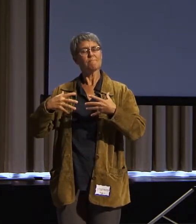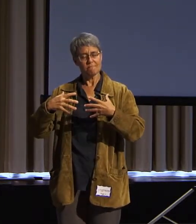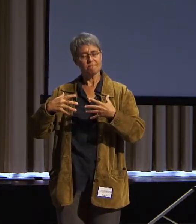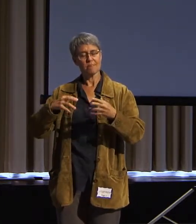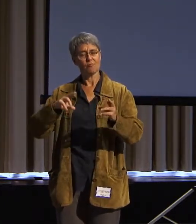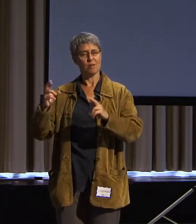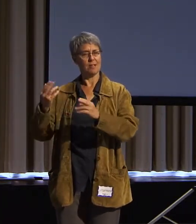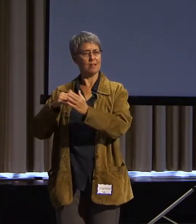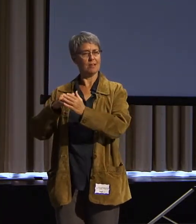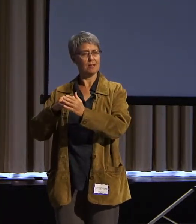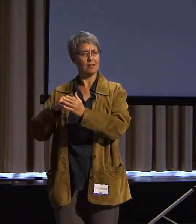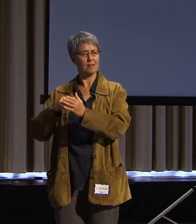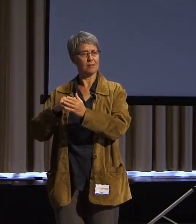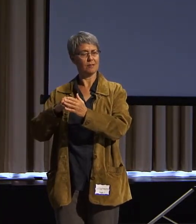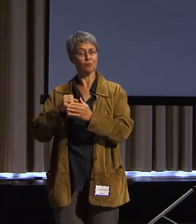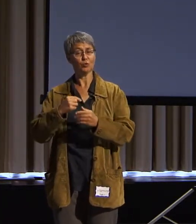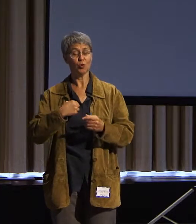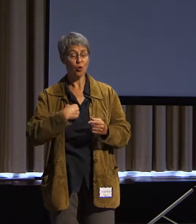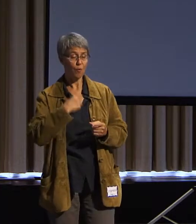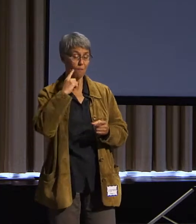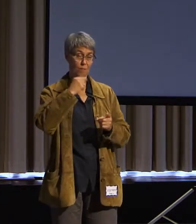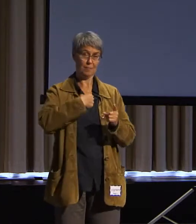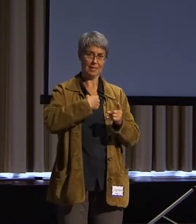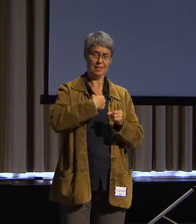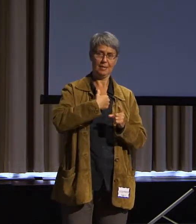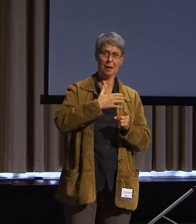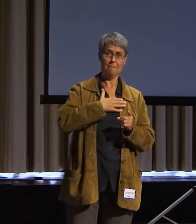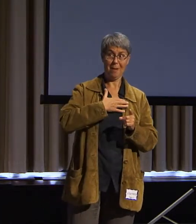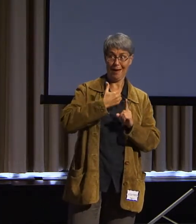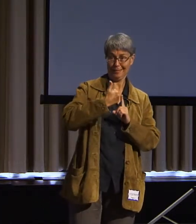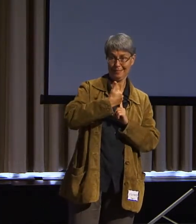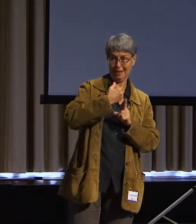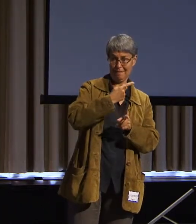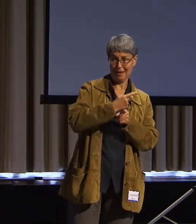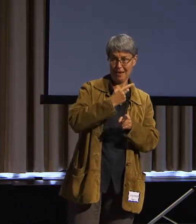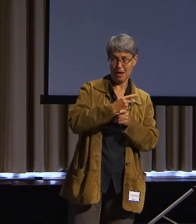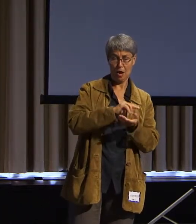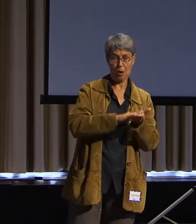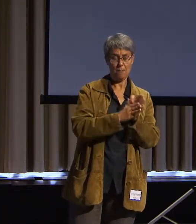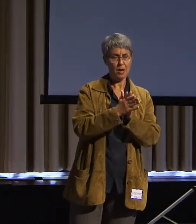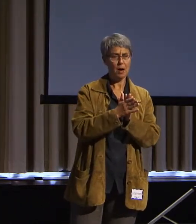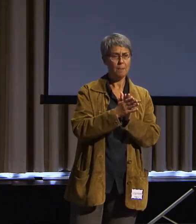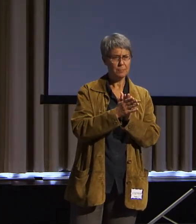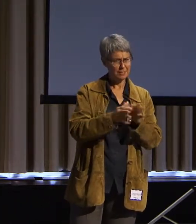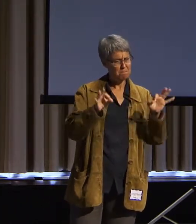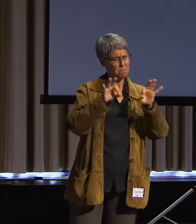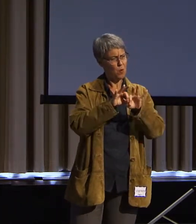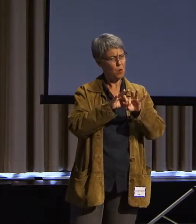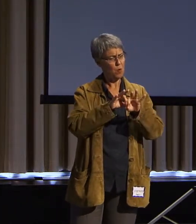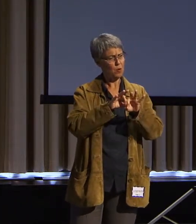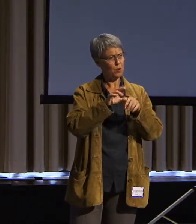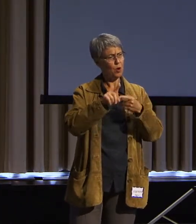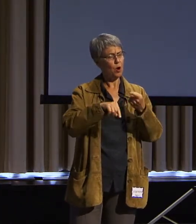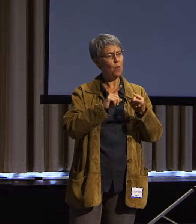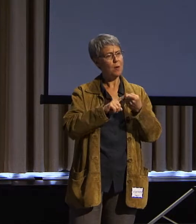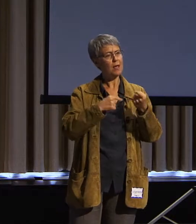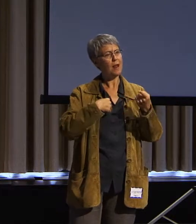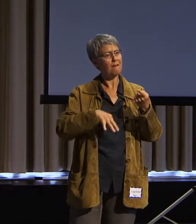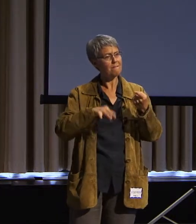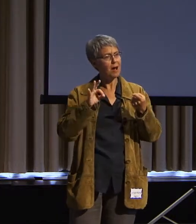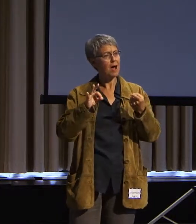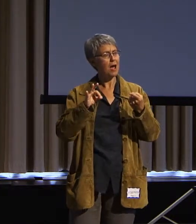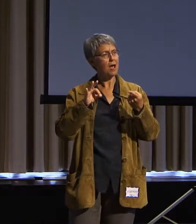and wait, self-care takes on a new level of urgency. Finding small ways to be gentle with myself is the way I fuel